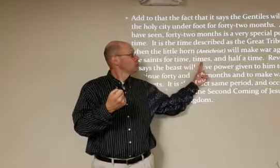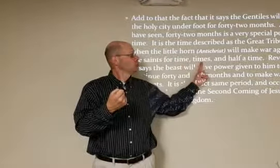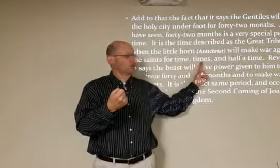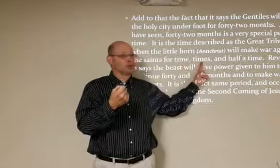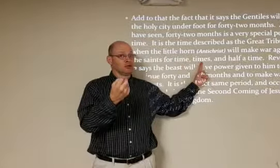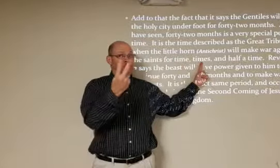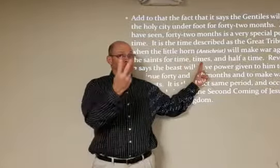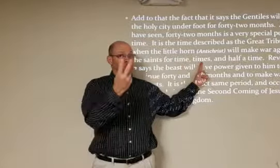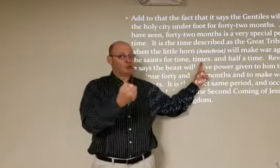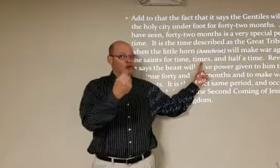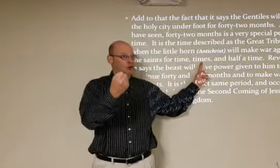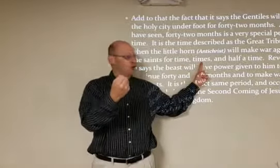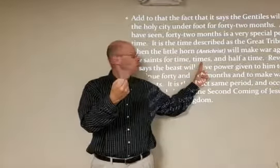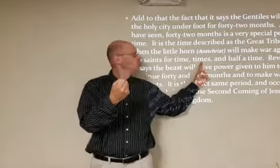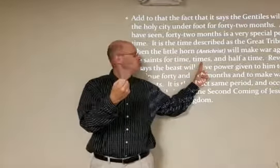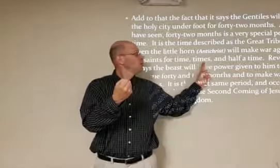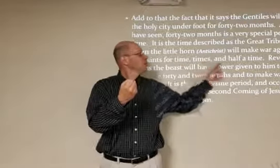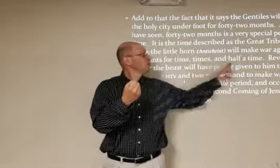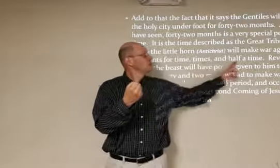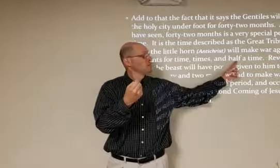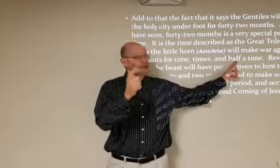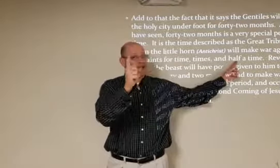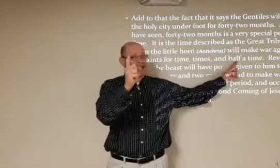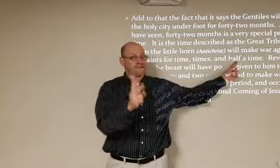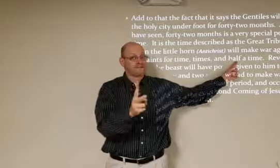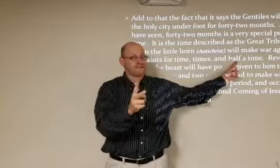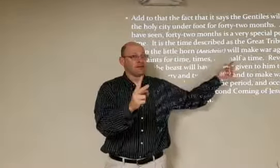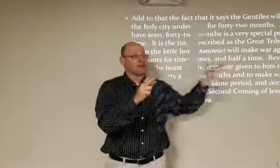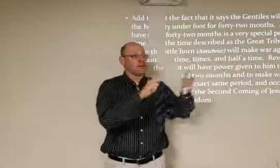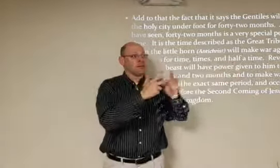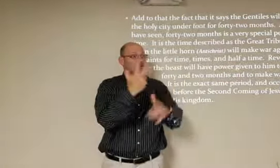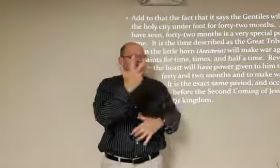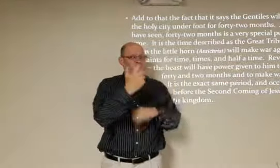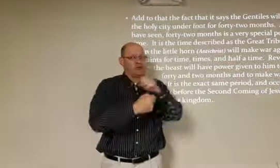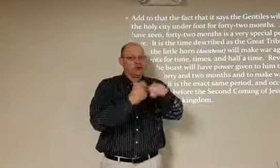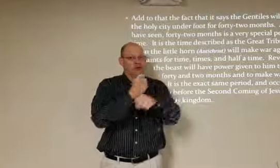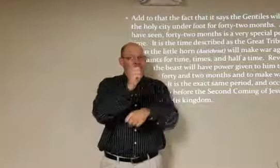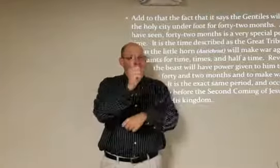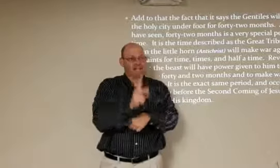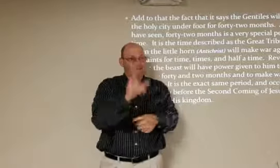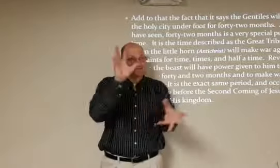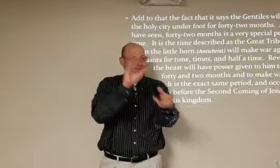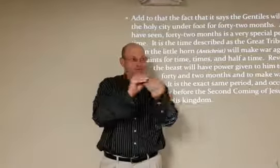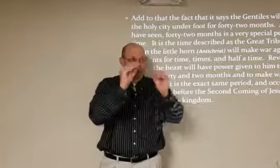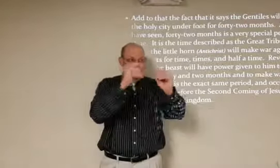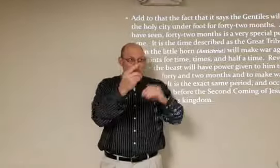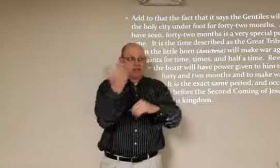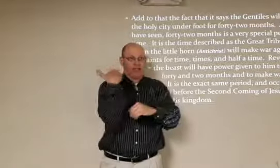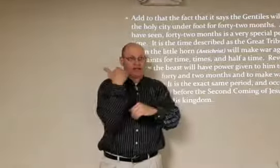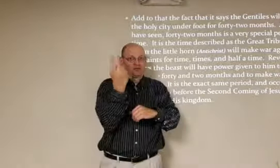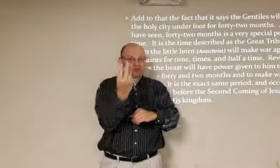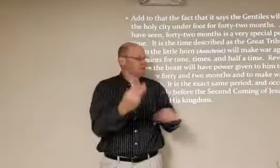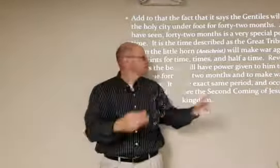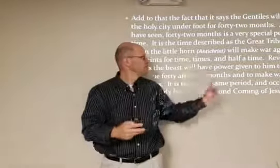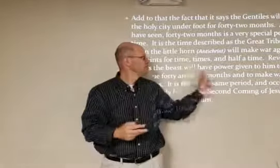times, and half a time. So time is 1 year, times is 2 years, half a time is half of a year,